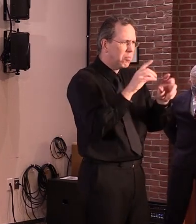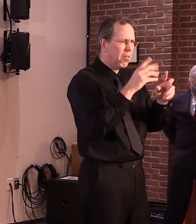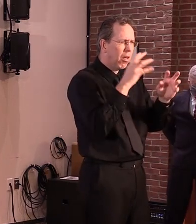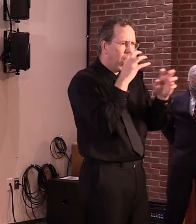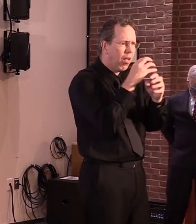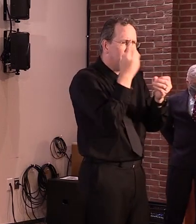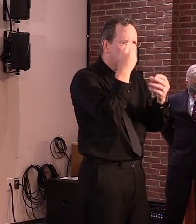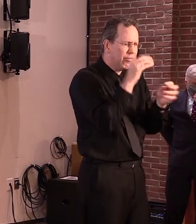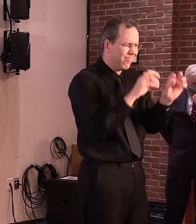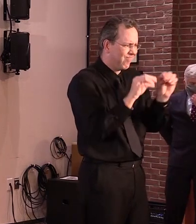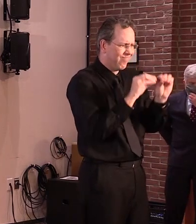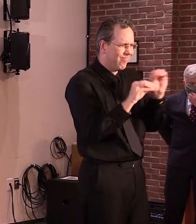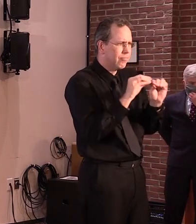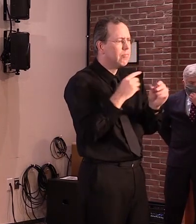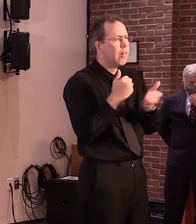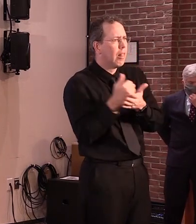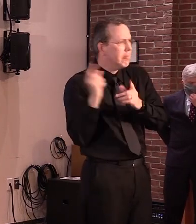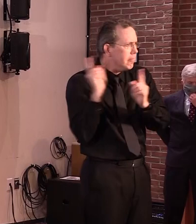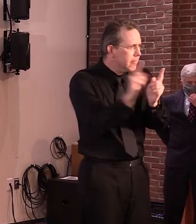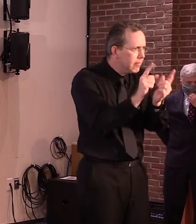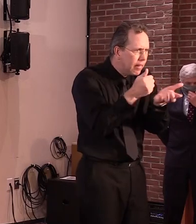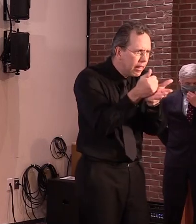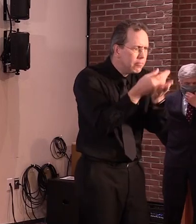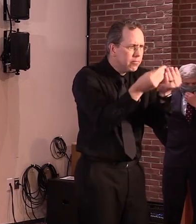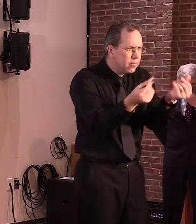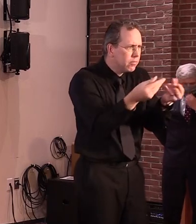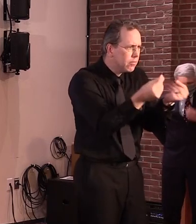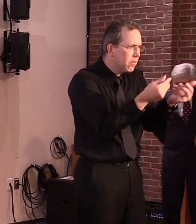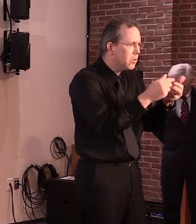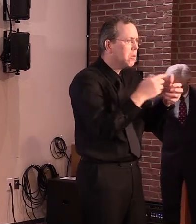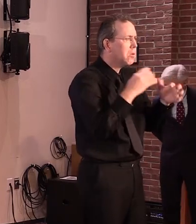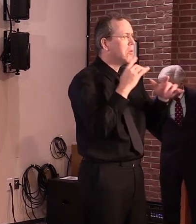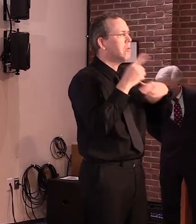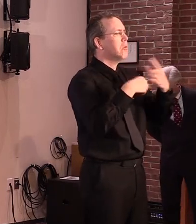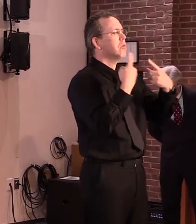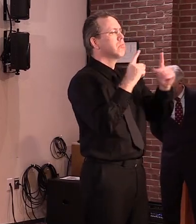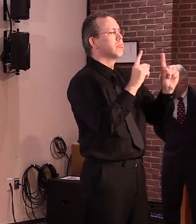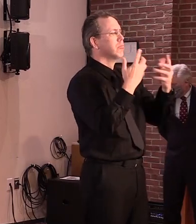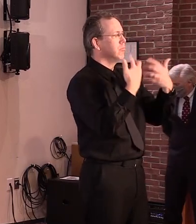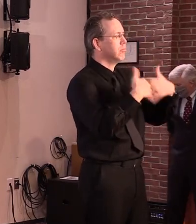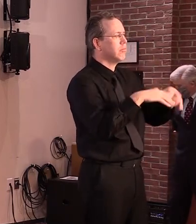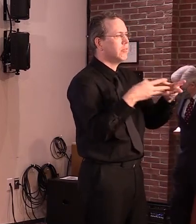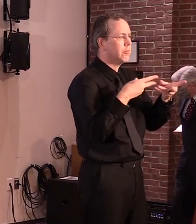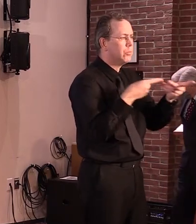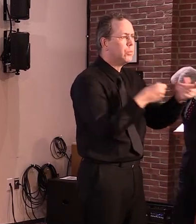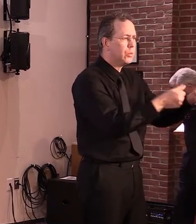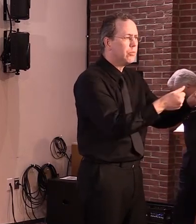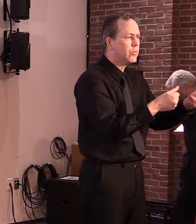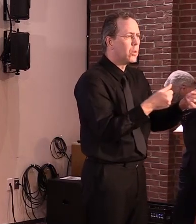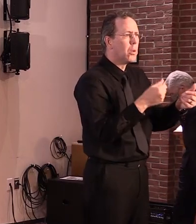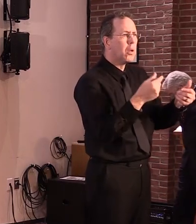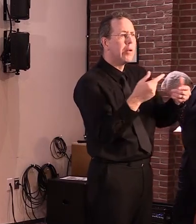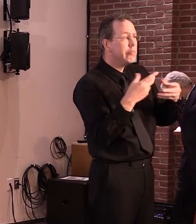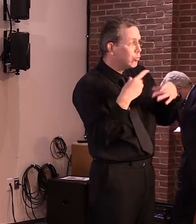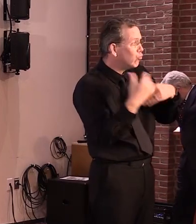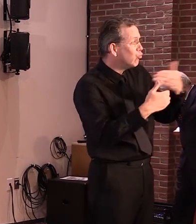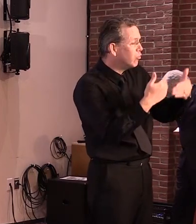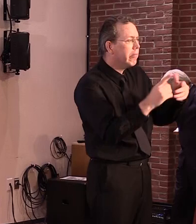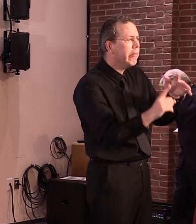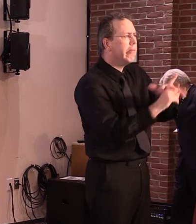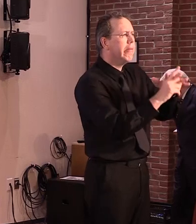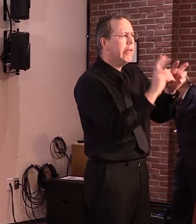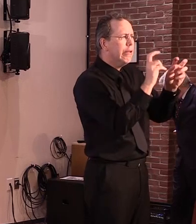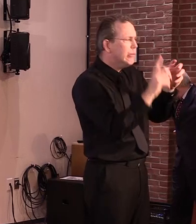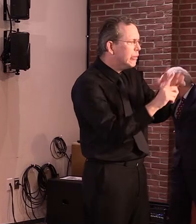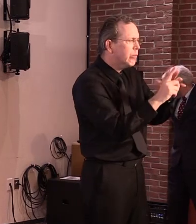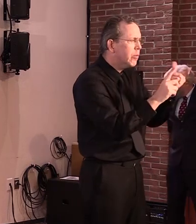are processed automatically. Others that come in where an issue is created, we're able to resolve